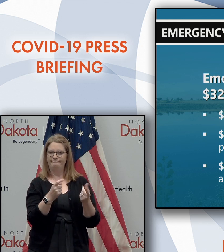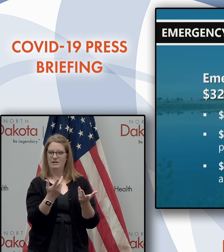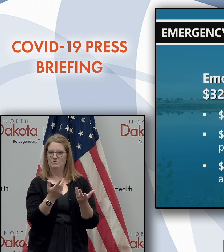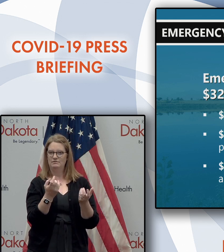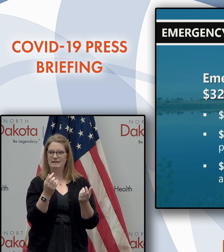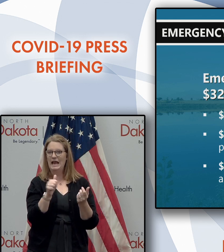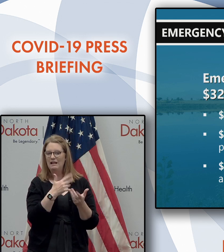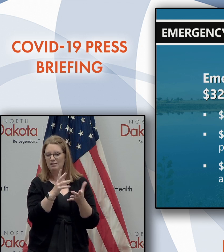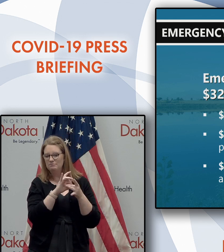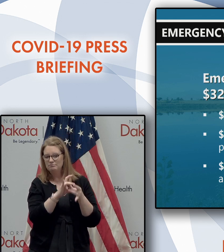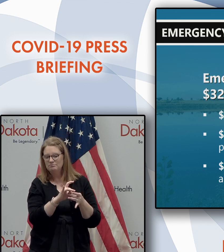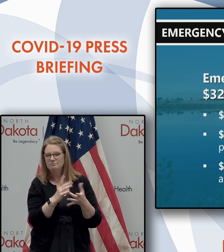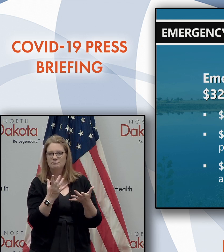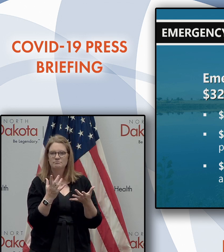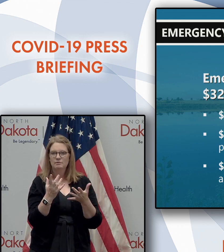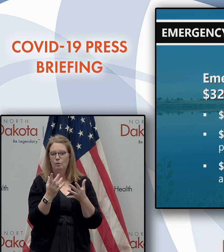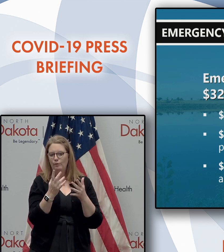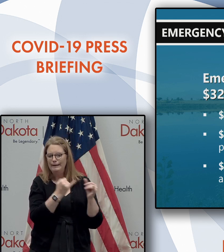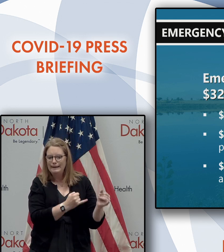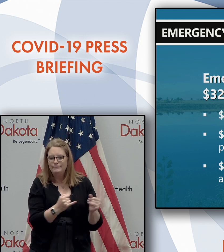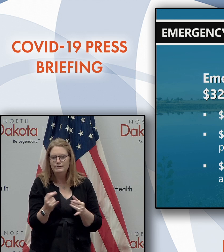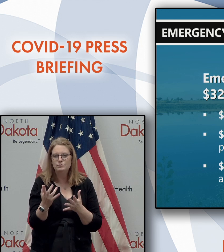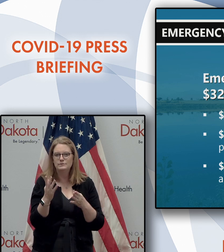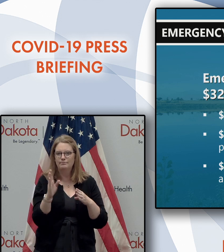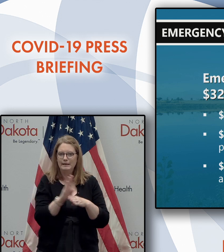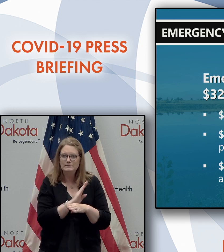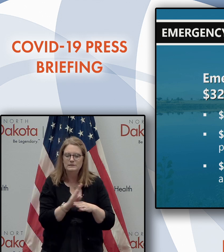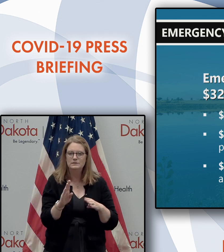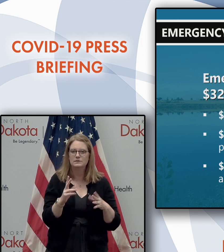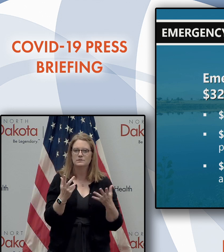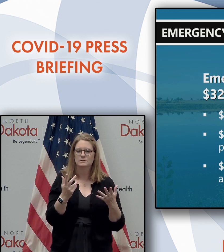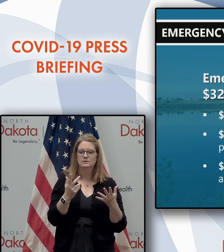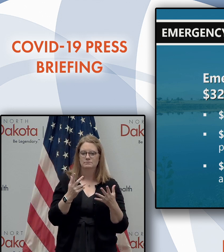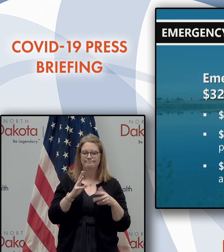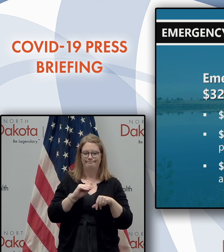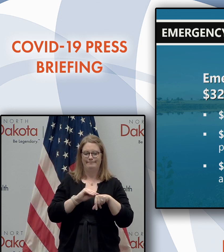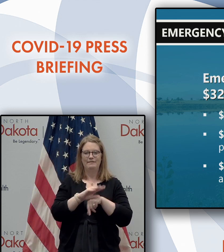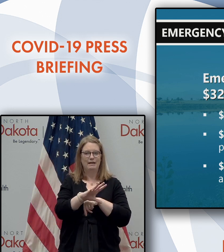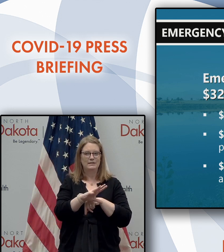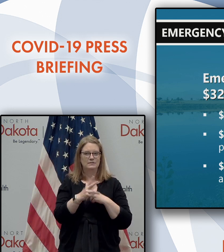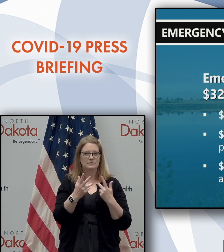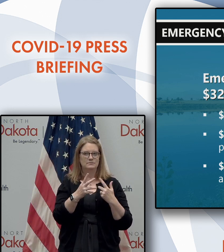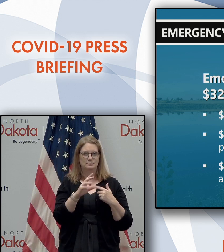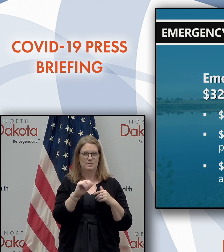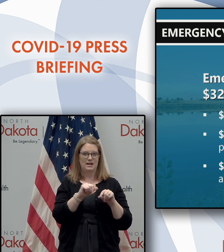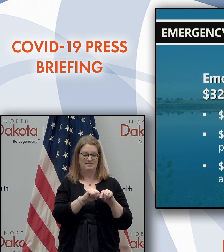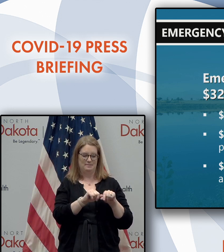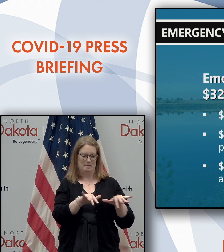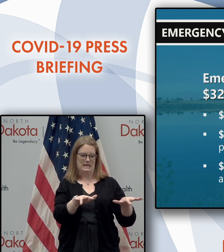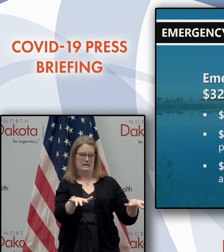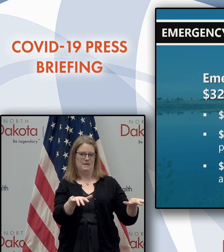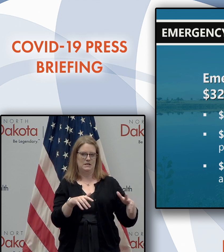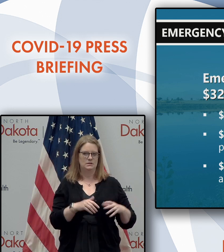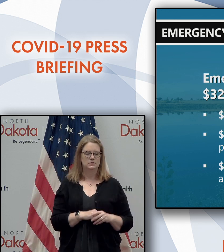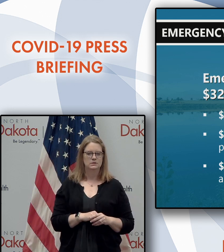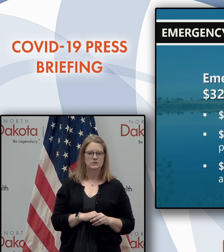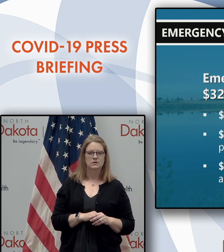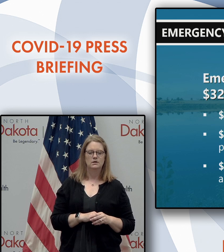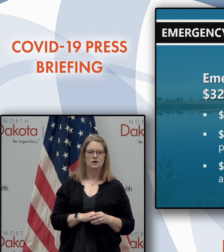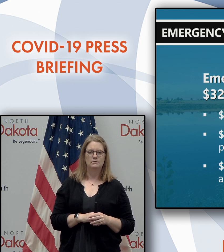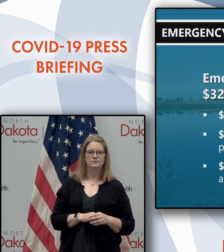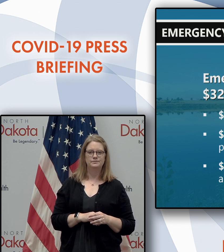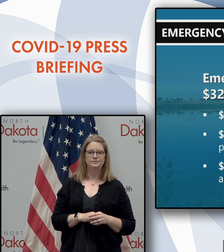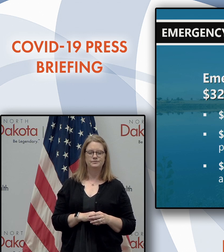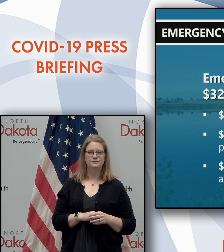to or individuals, businesses that were affected by the pandemic. And over